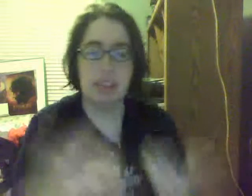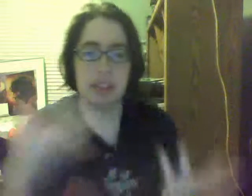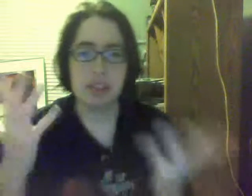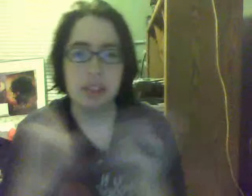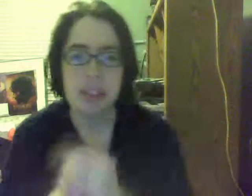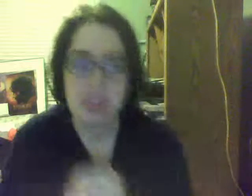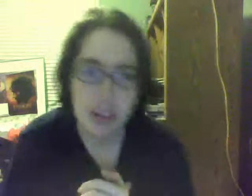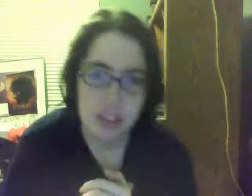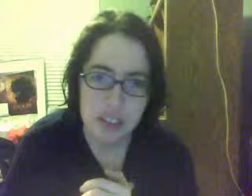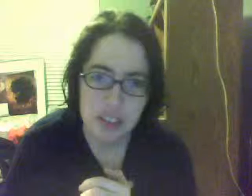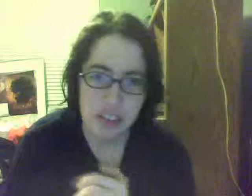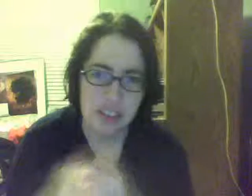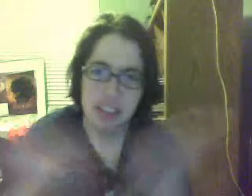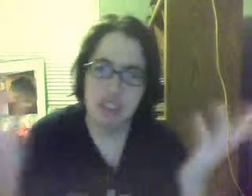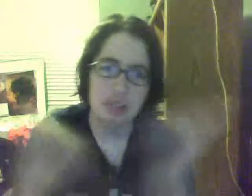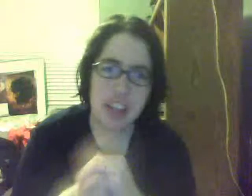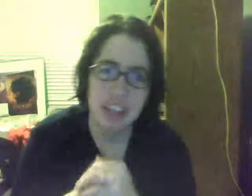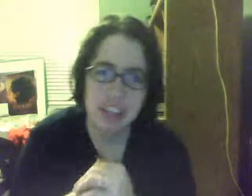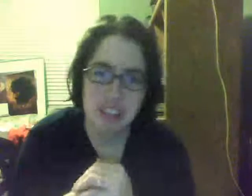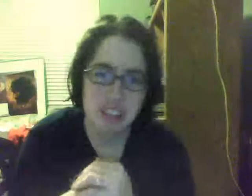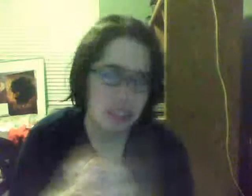discussion with his daughter. His daughter's like, you can't just, you know,